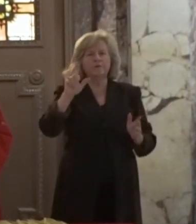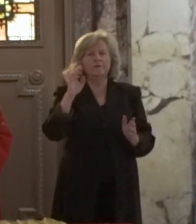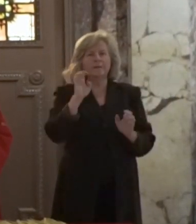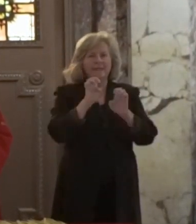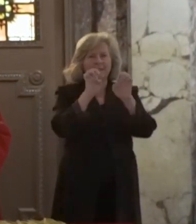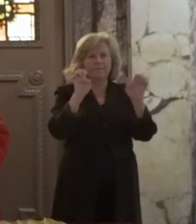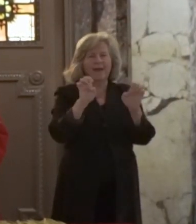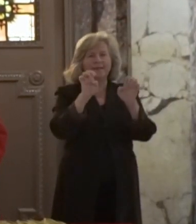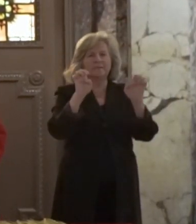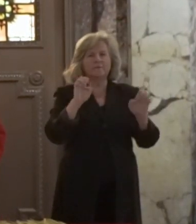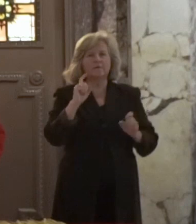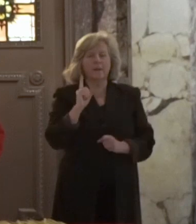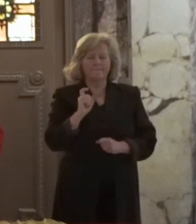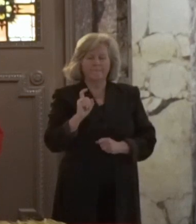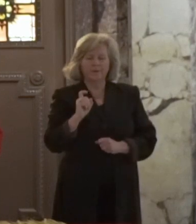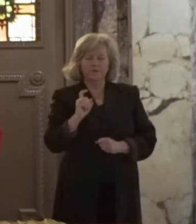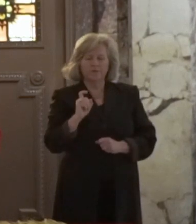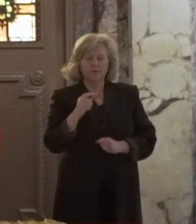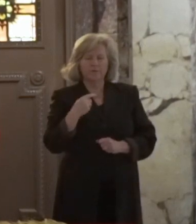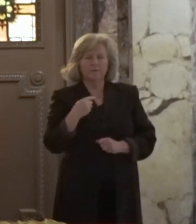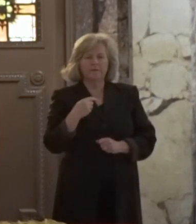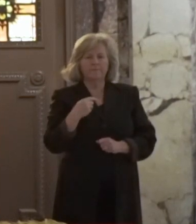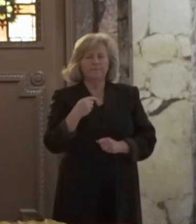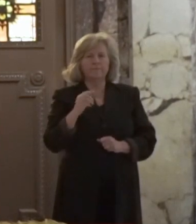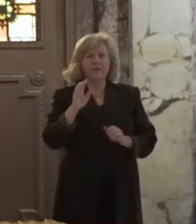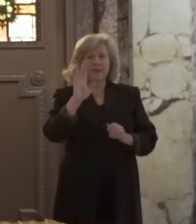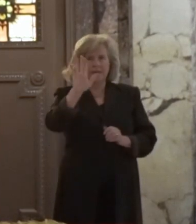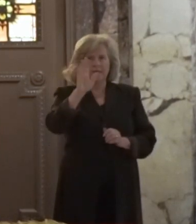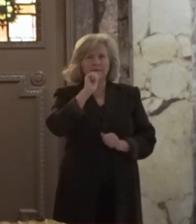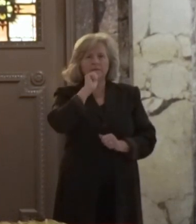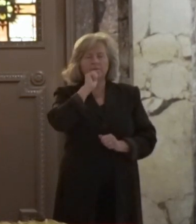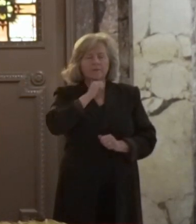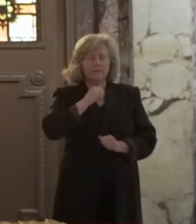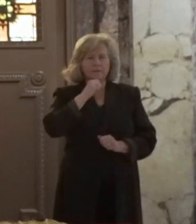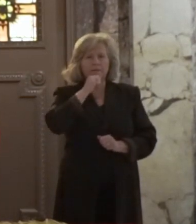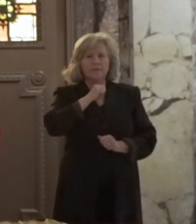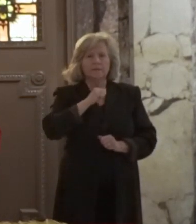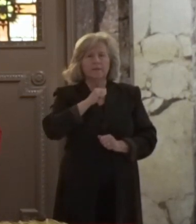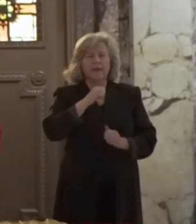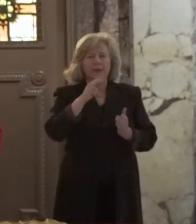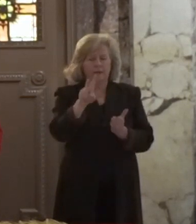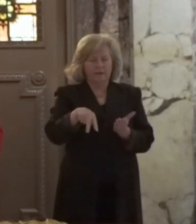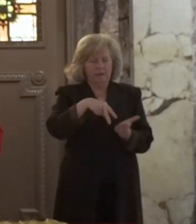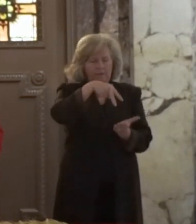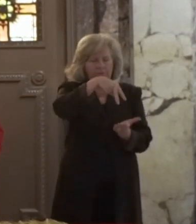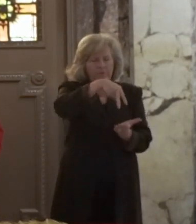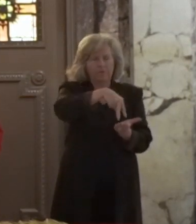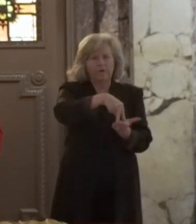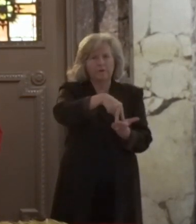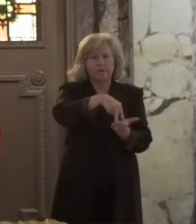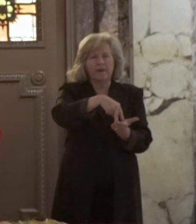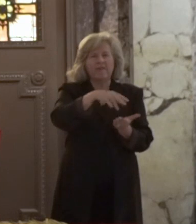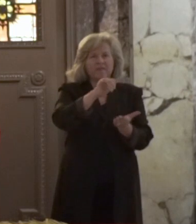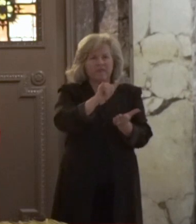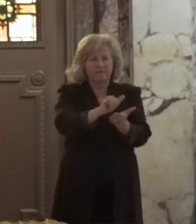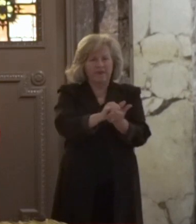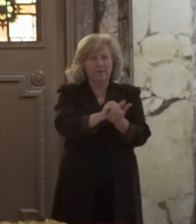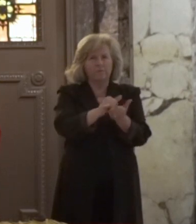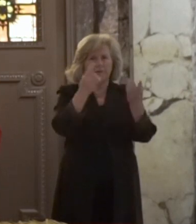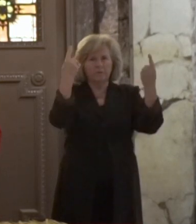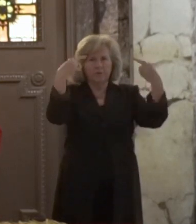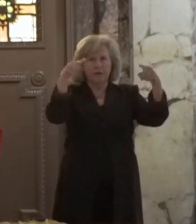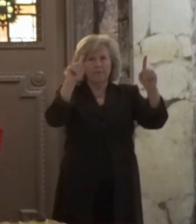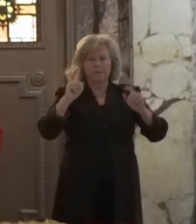mystery, that is to say, of his passion and resurrection. For it was to accomplish this